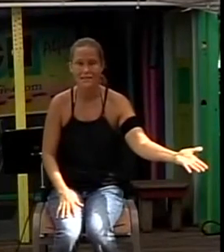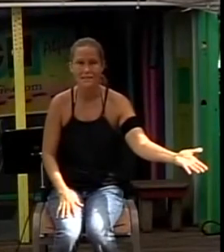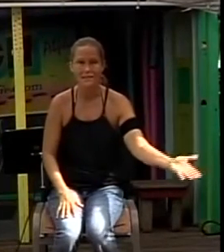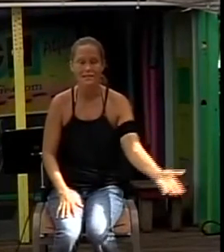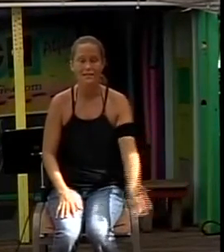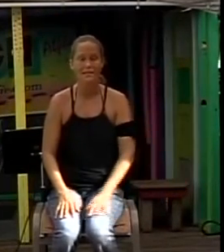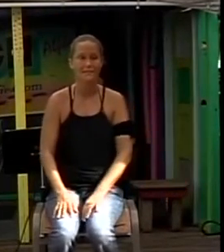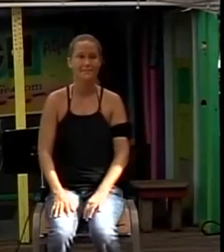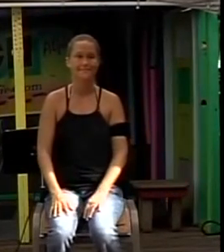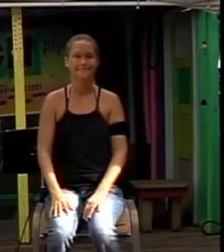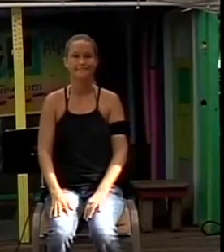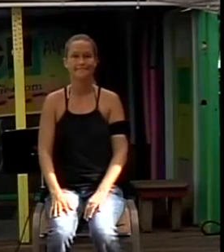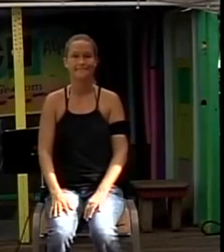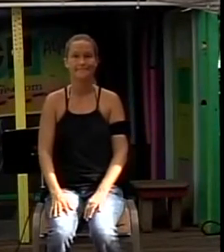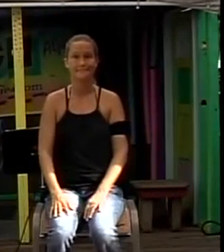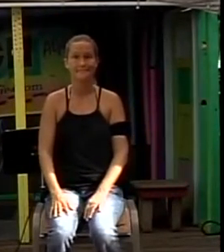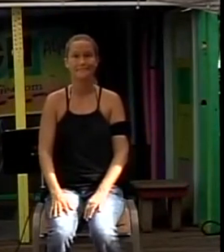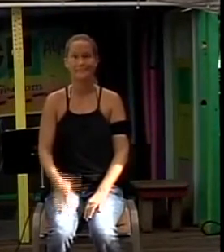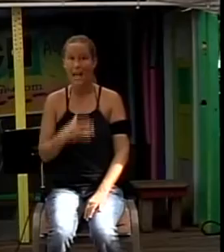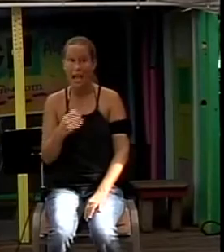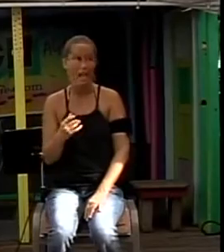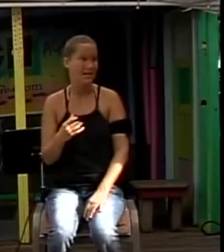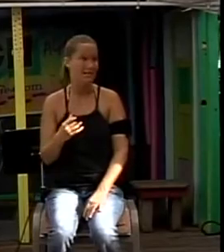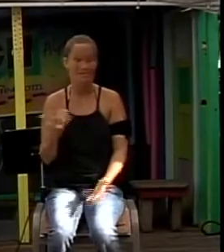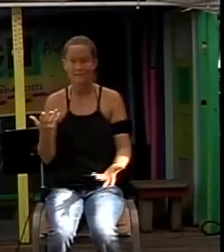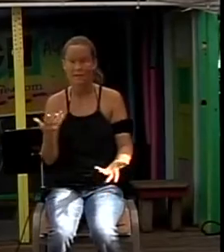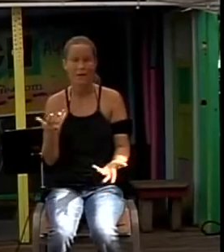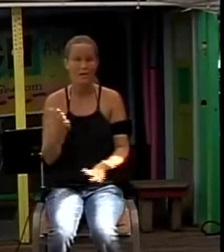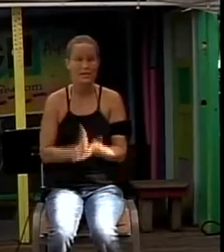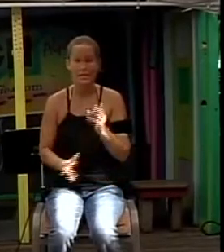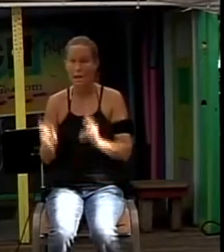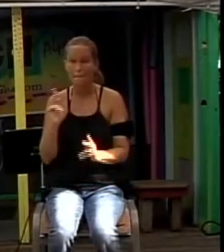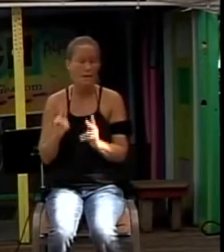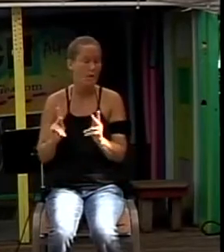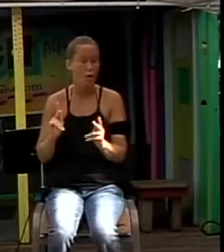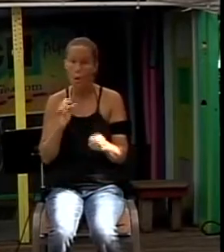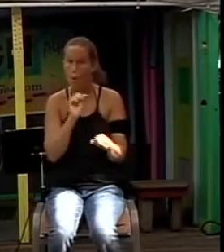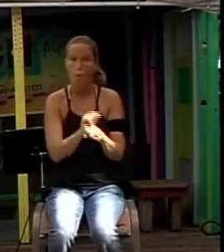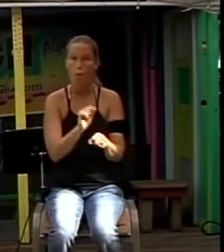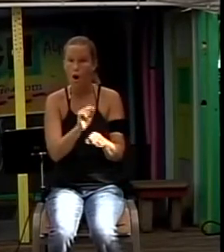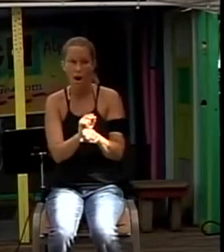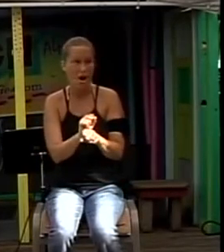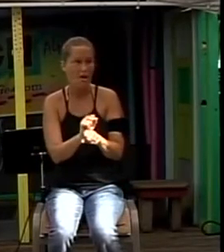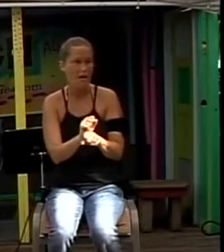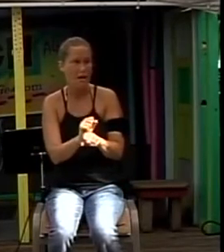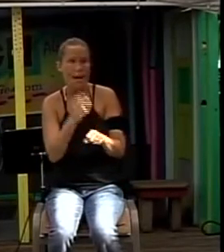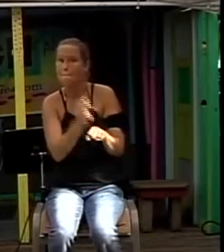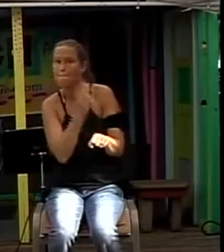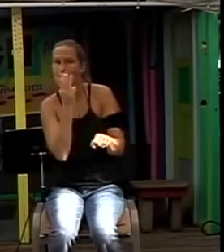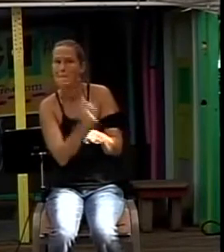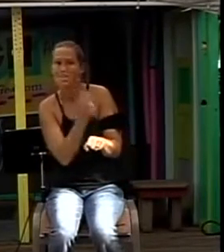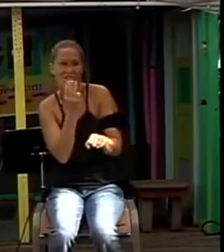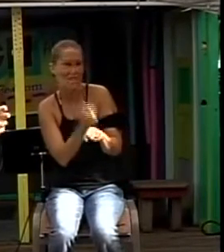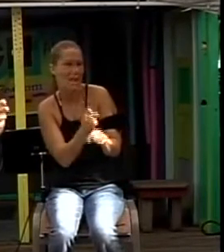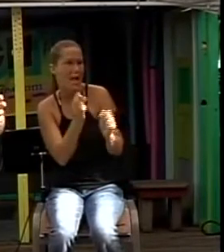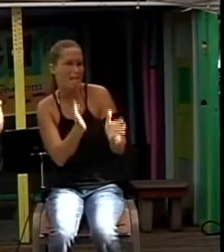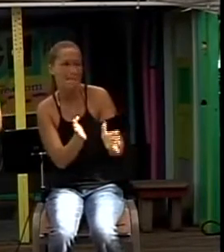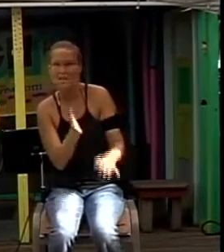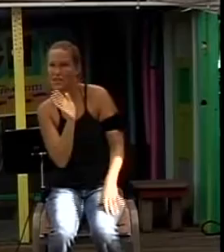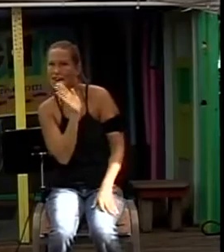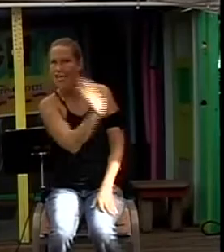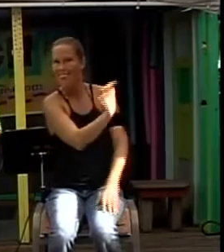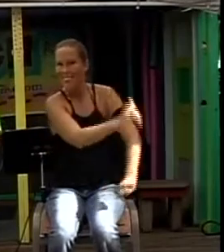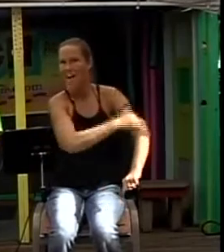places where it's dangerous, where Christianity isn't accepted, but they're there pouring their lives out to